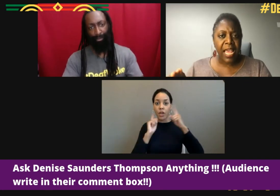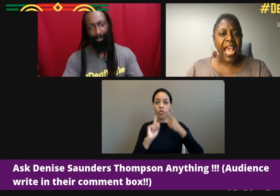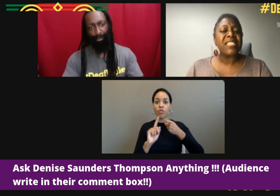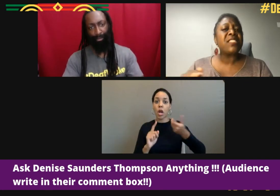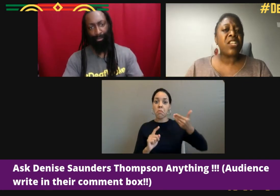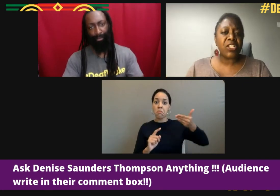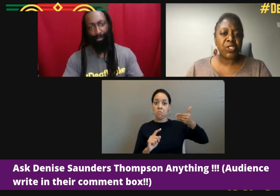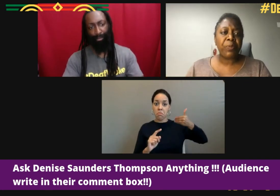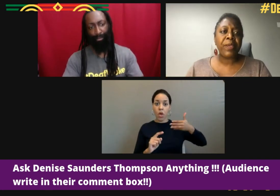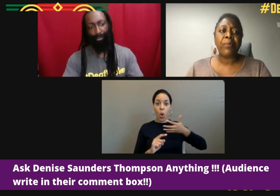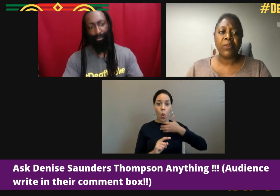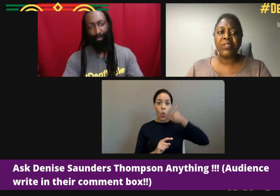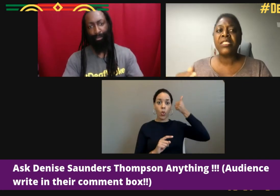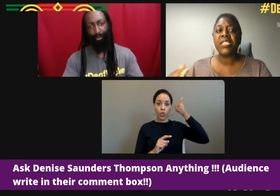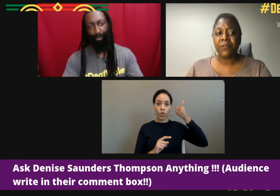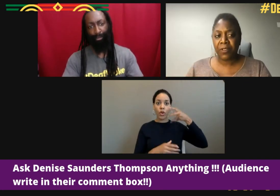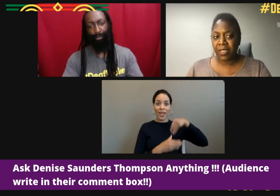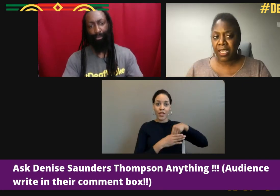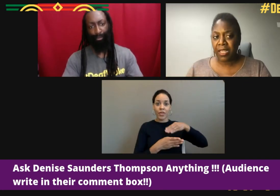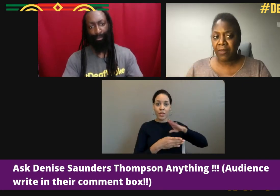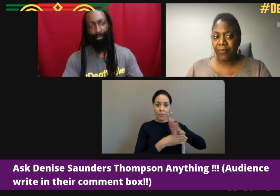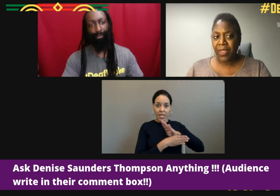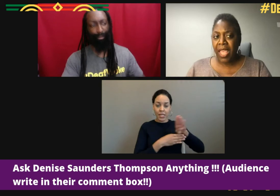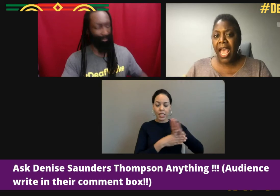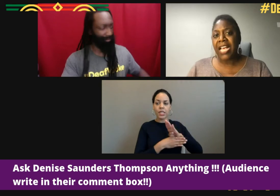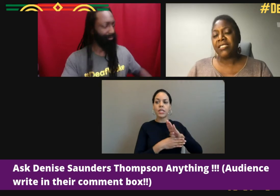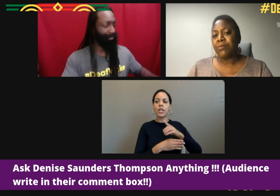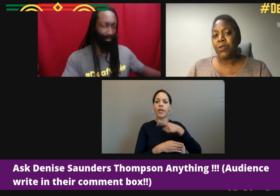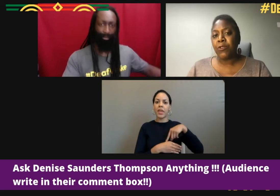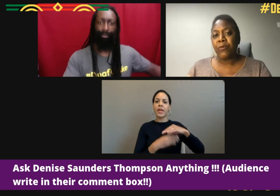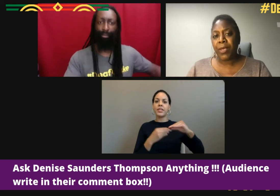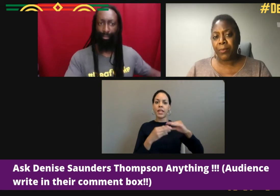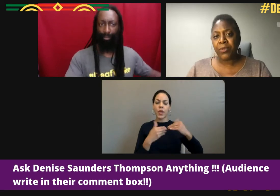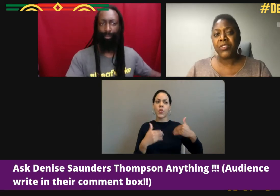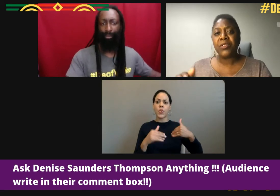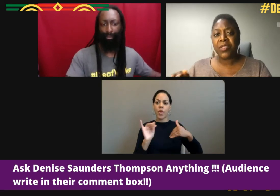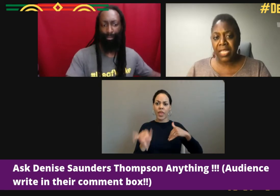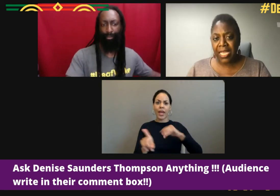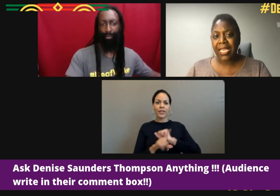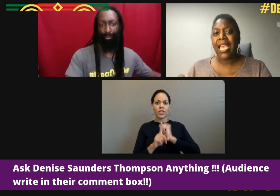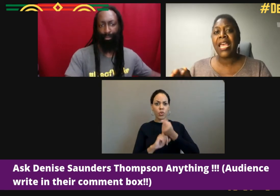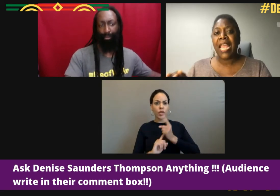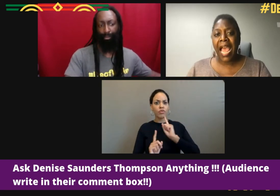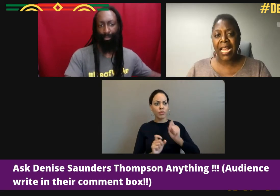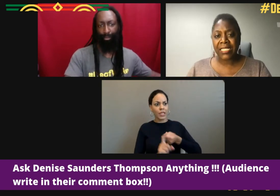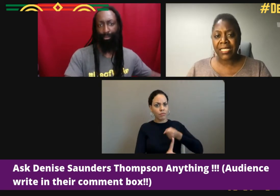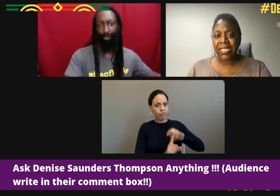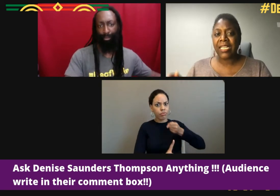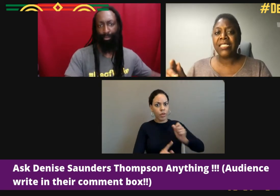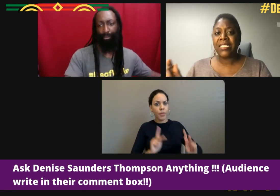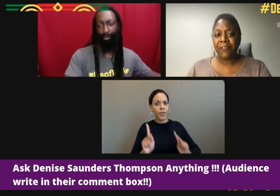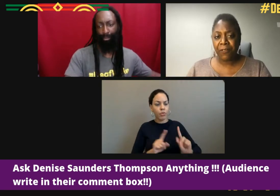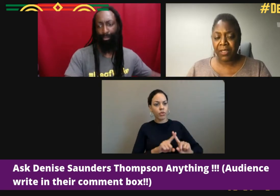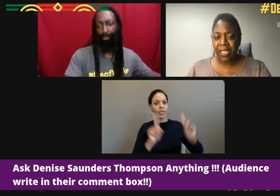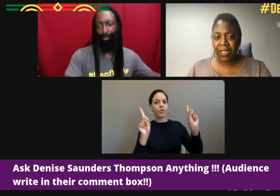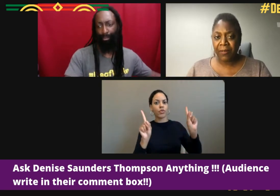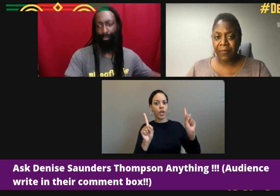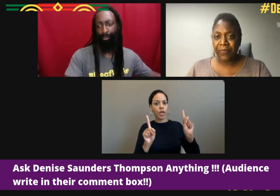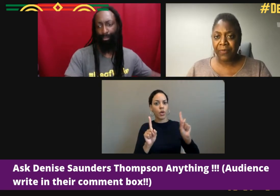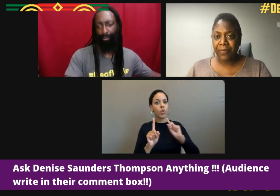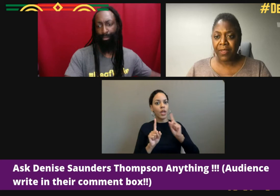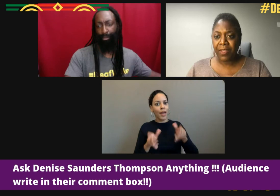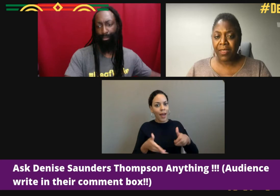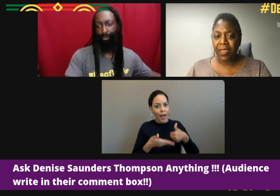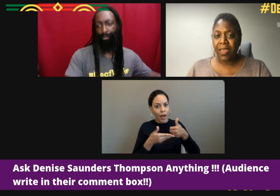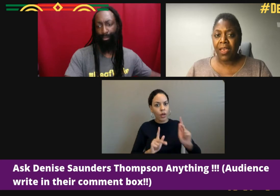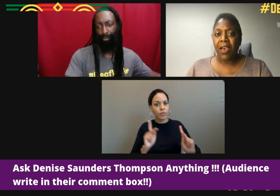different, has touched people differently, has moved people to think and act differently.